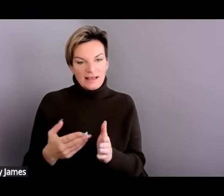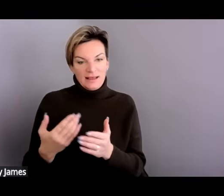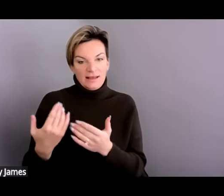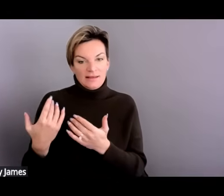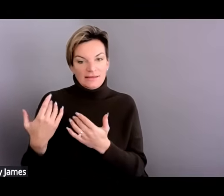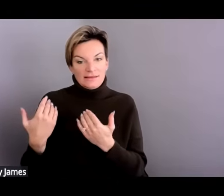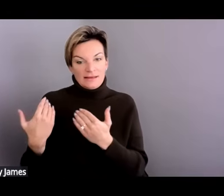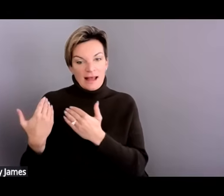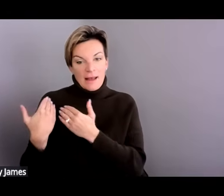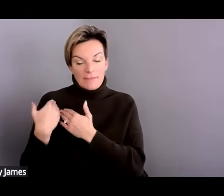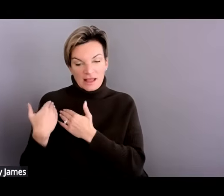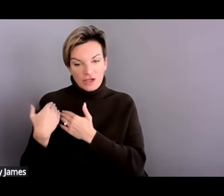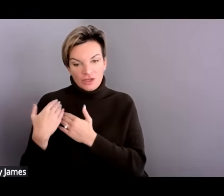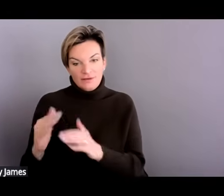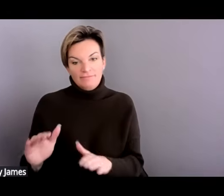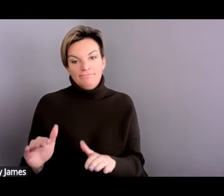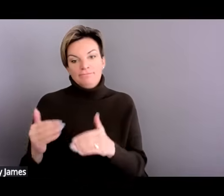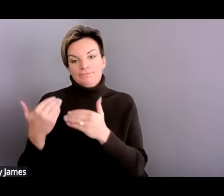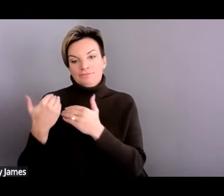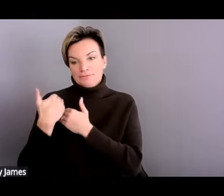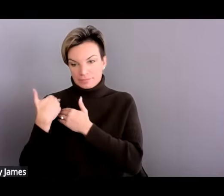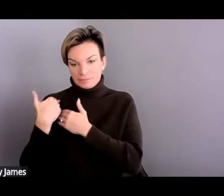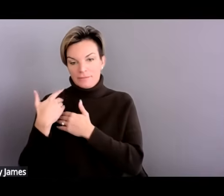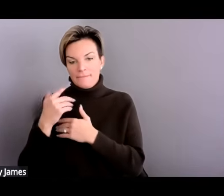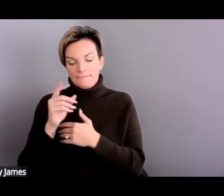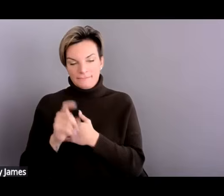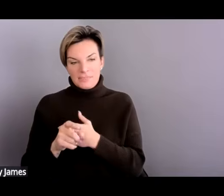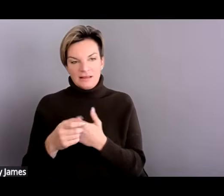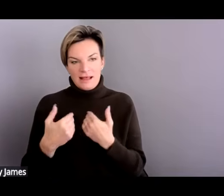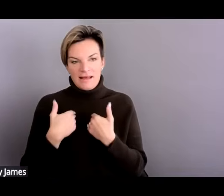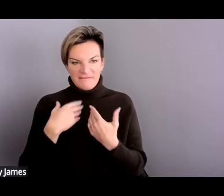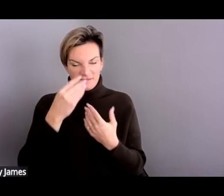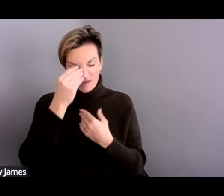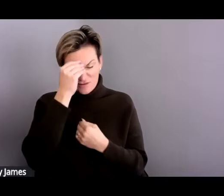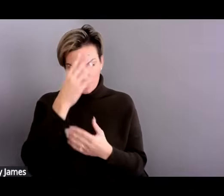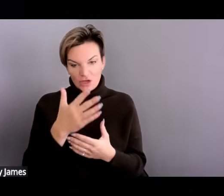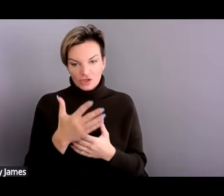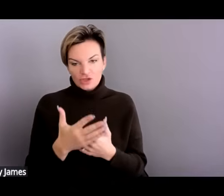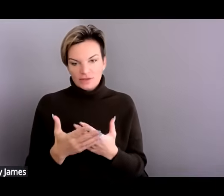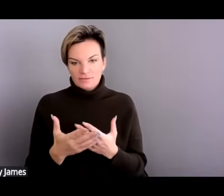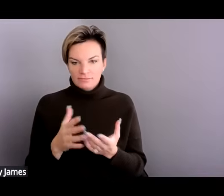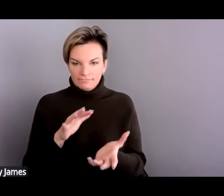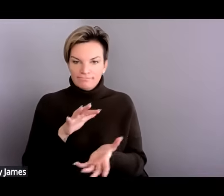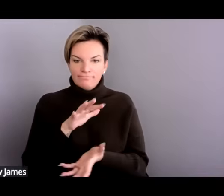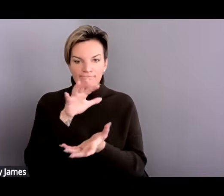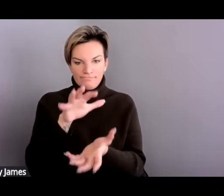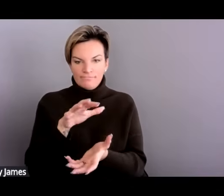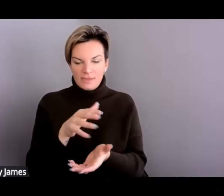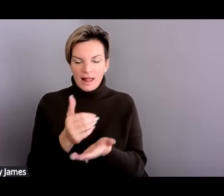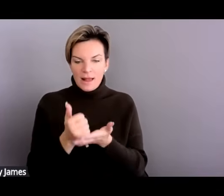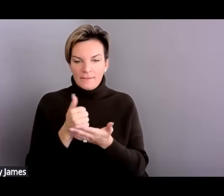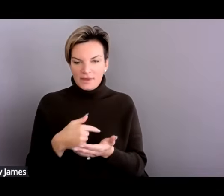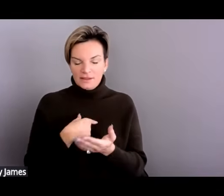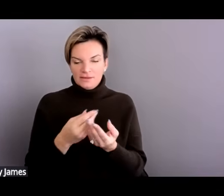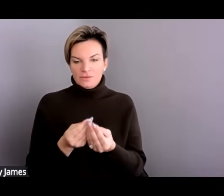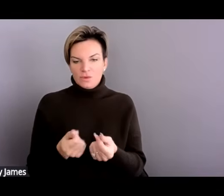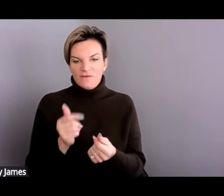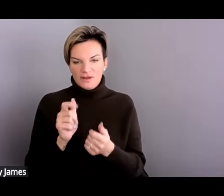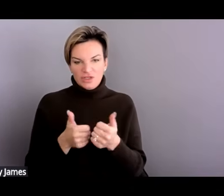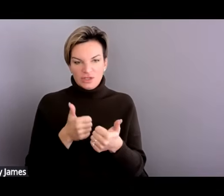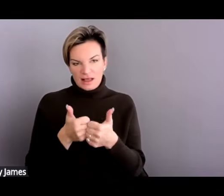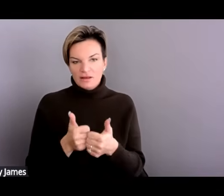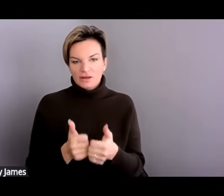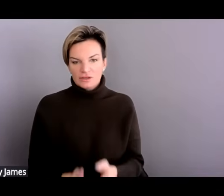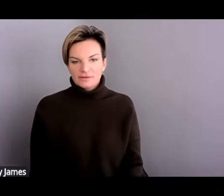have the information available that will allow us to resolve challenges to the work that they submit to